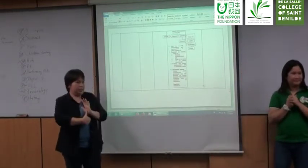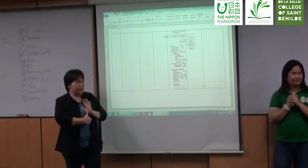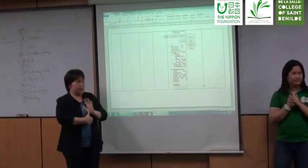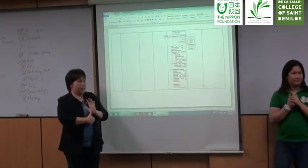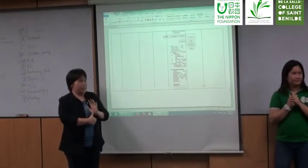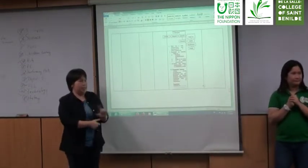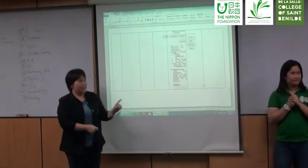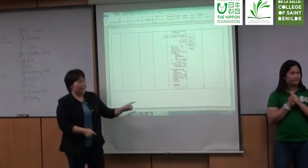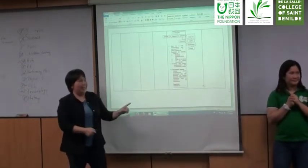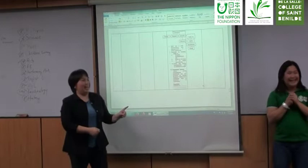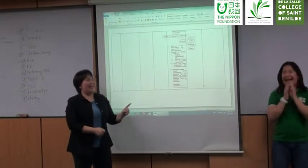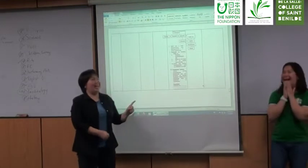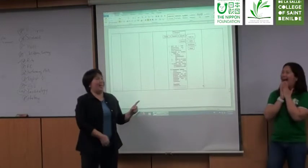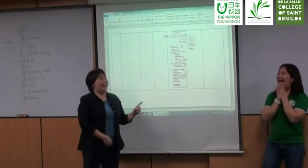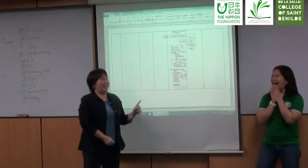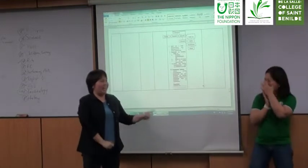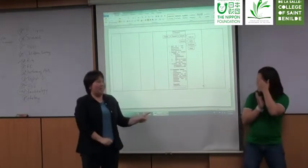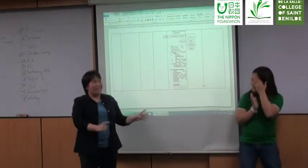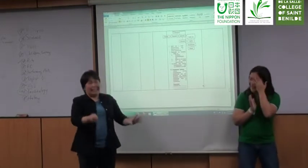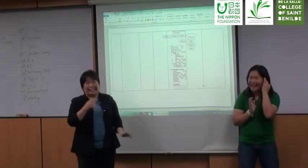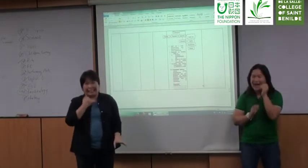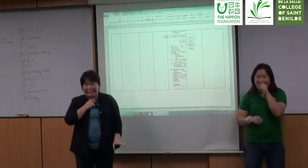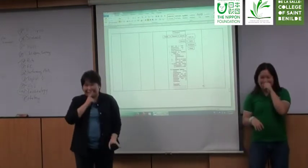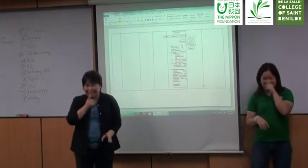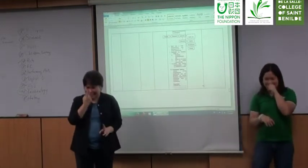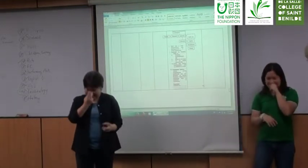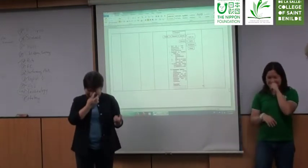If I understood,